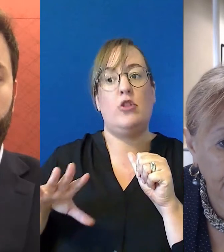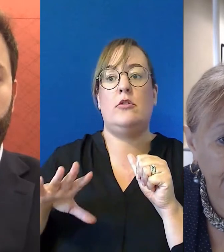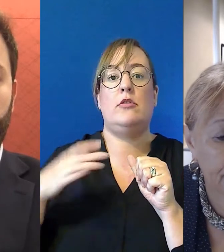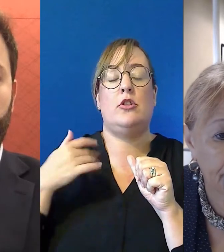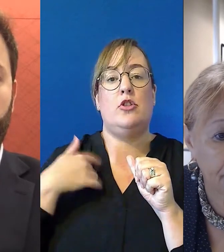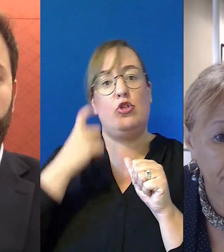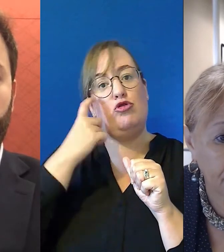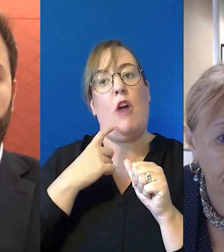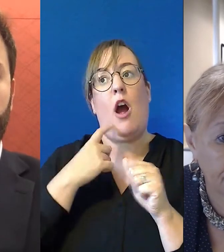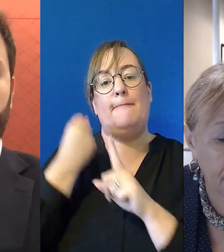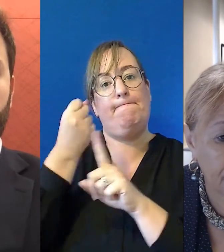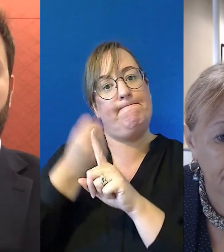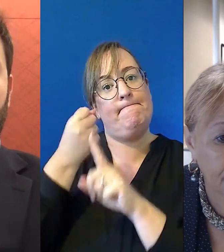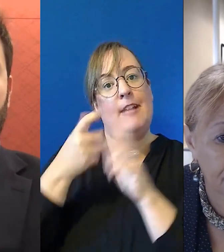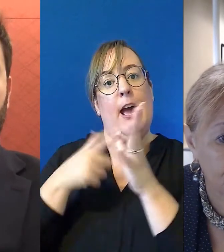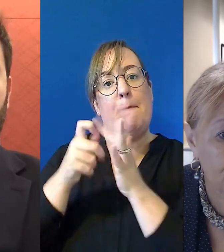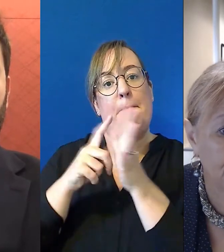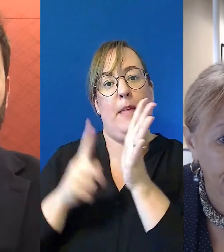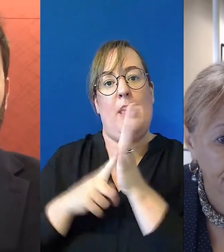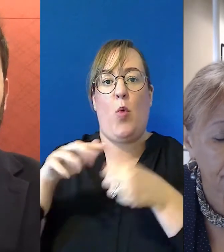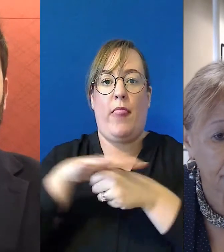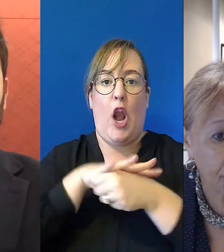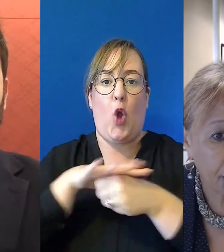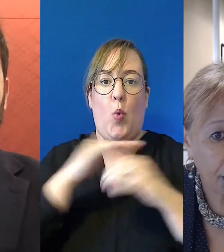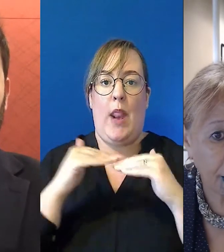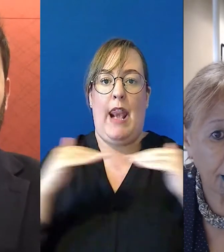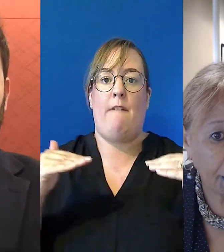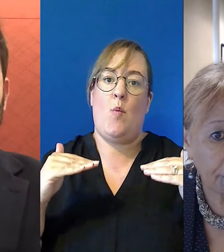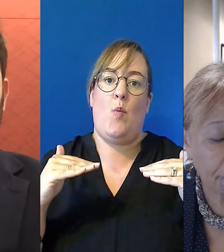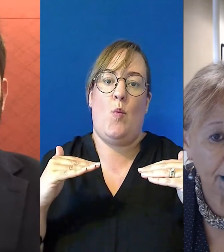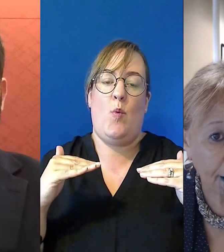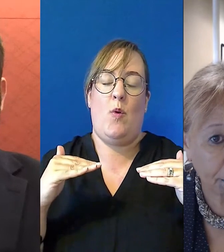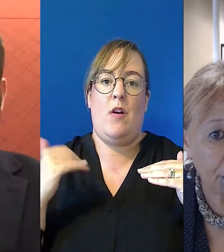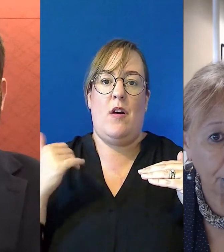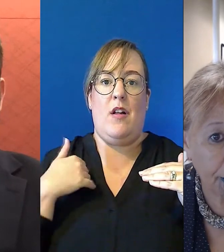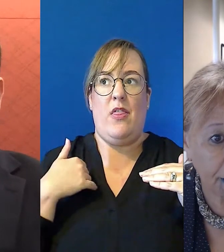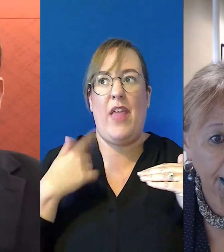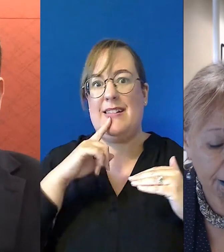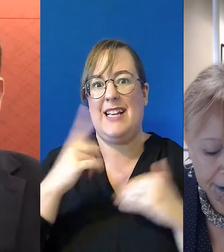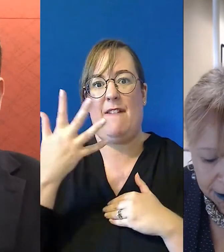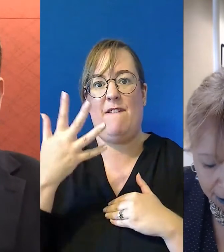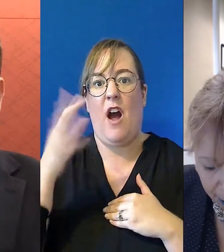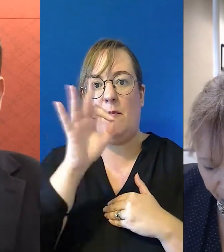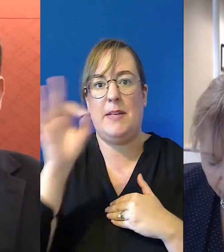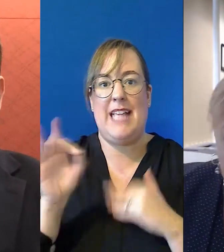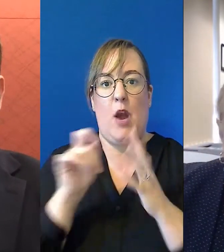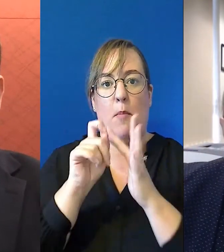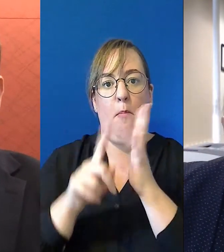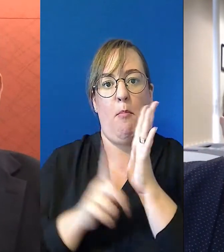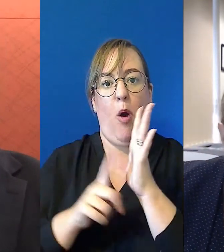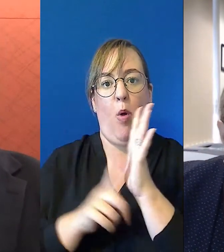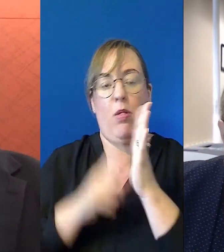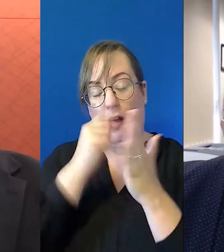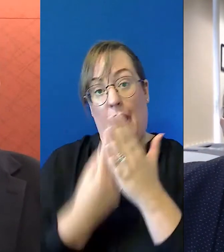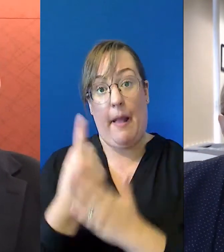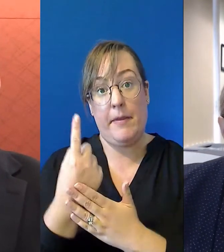repeal that aspect of the local government legislation which permits a 5% poll being taken.